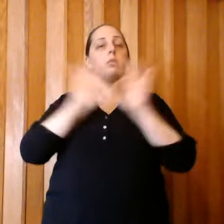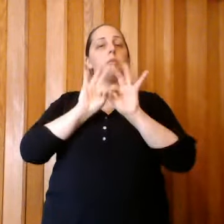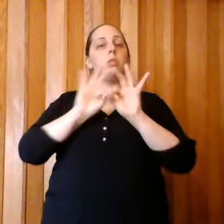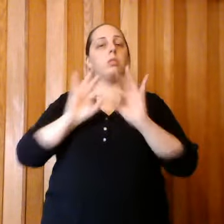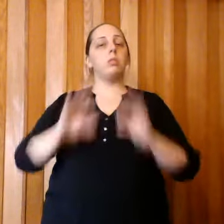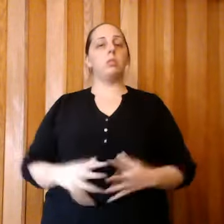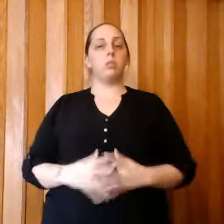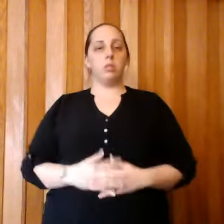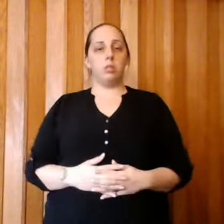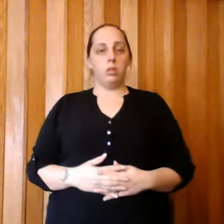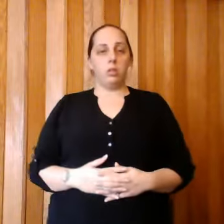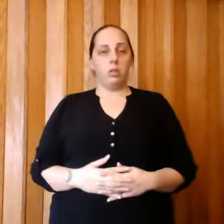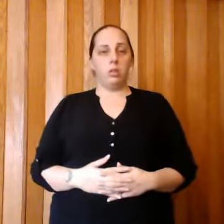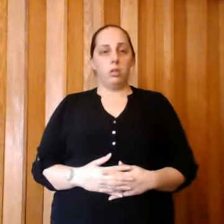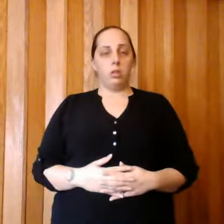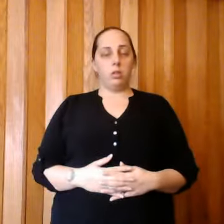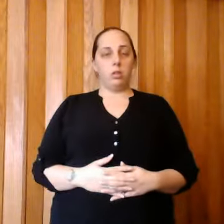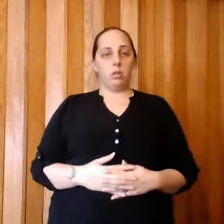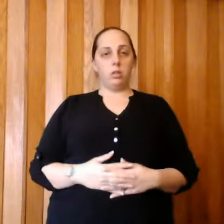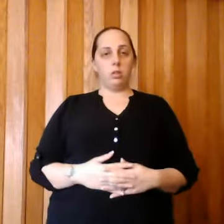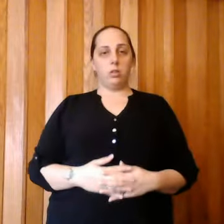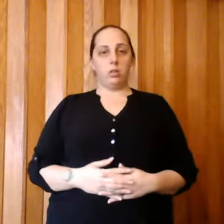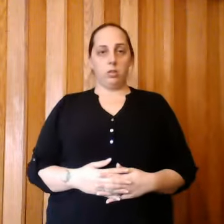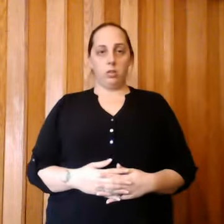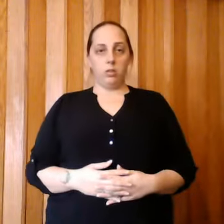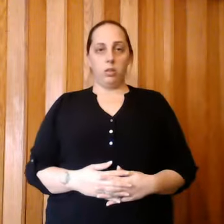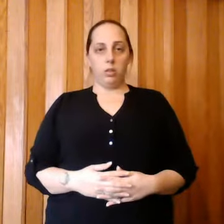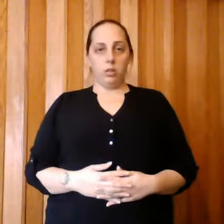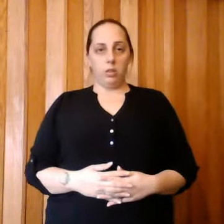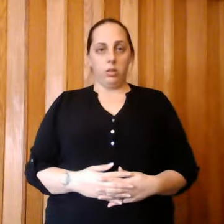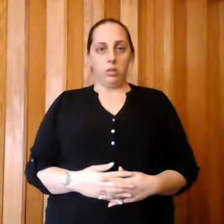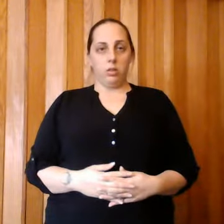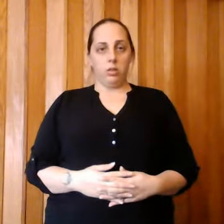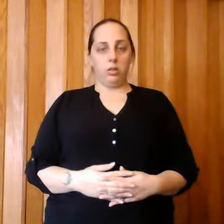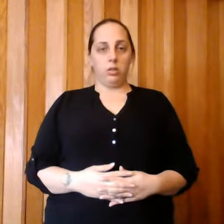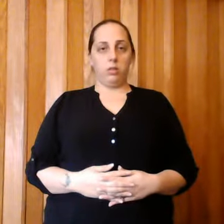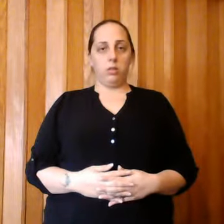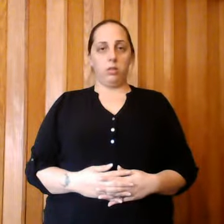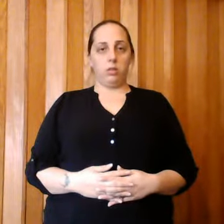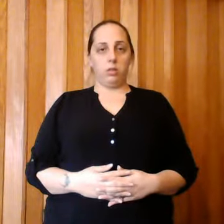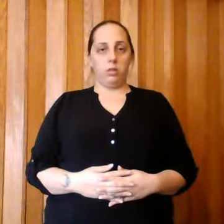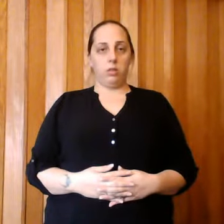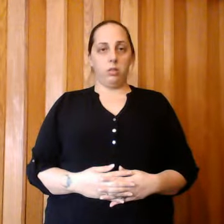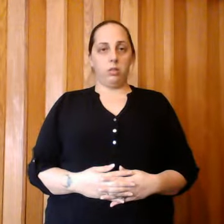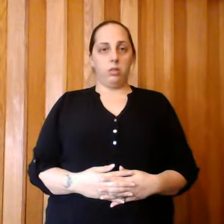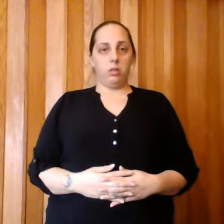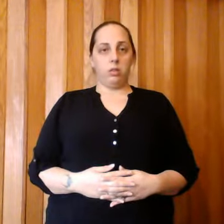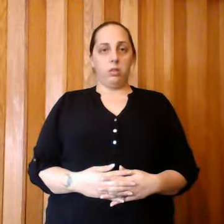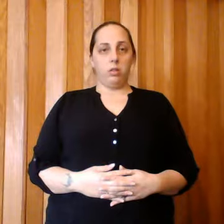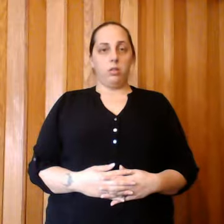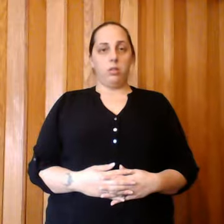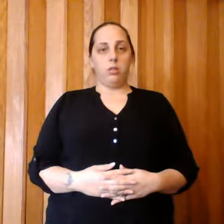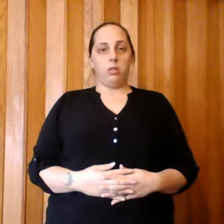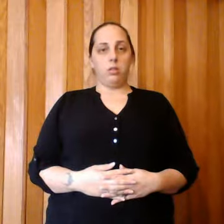So I have, during my class, I have children who cannot be wise, children who love the animals, and children who are pastor